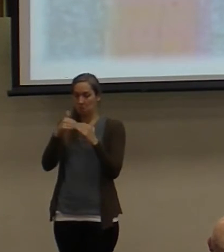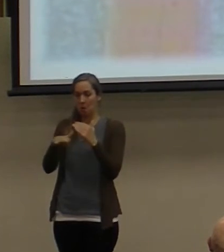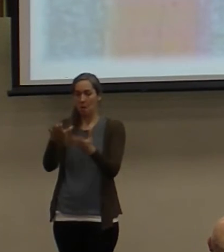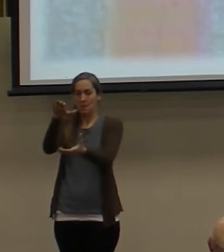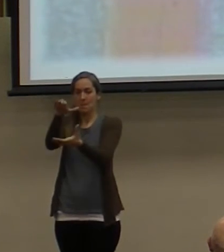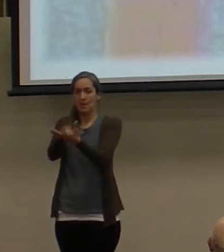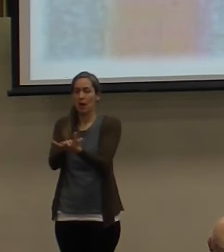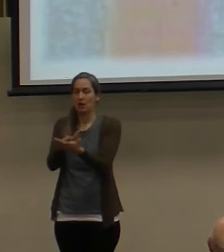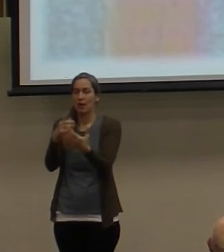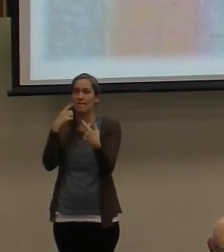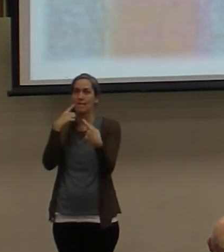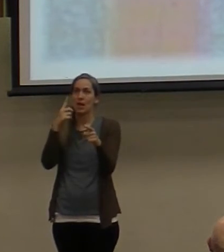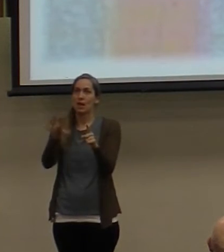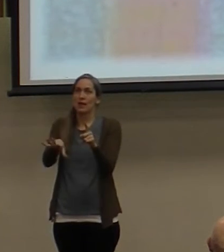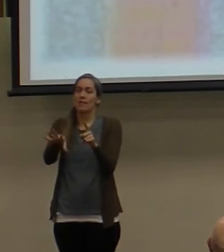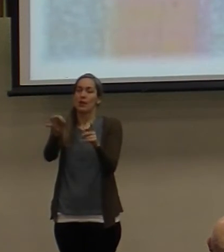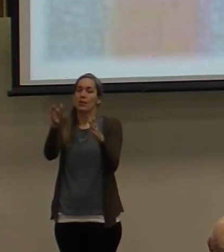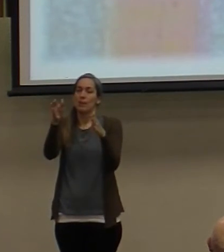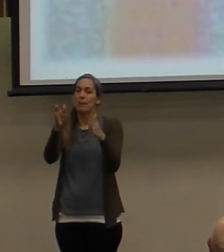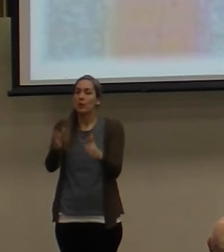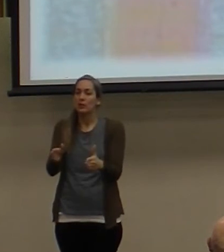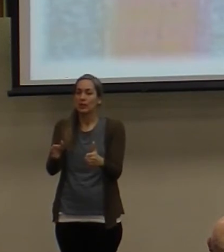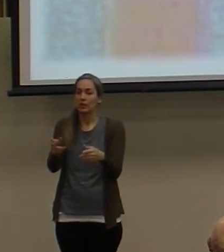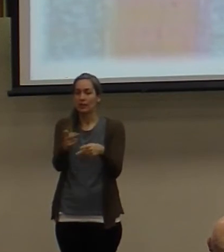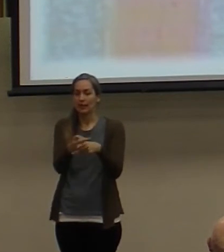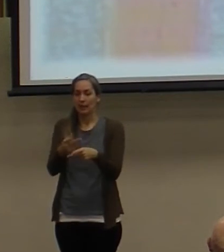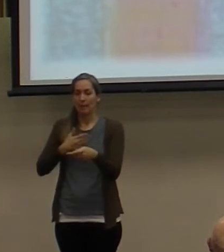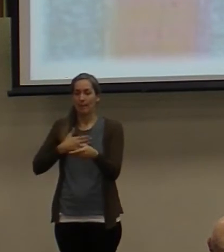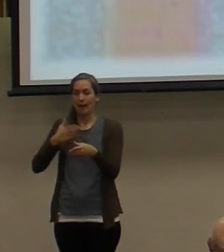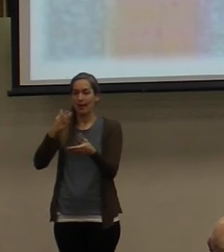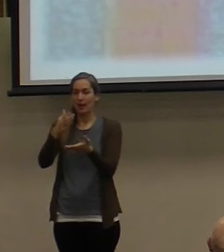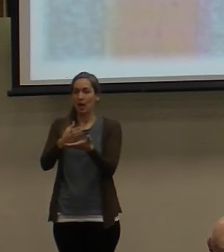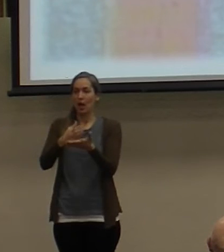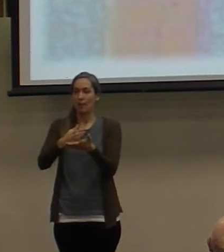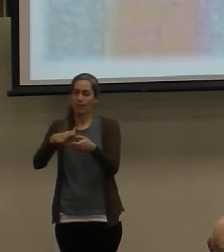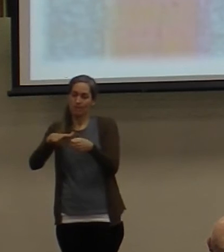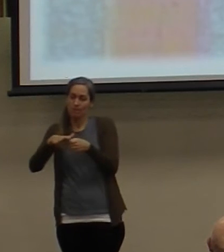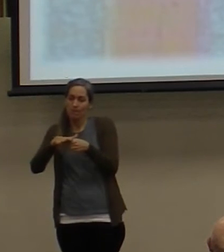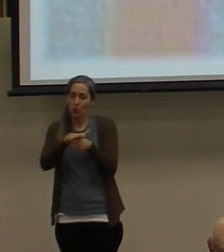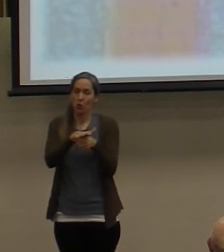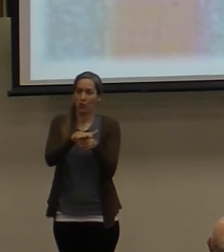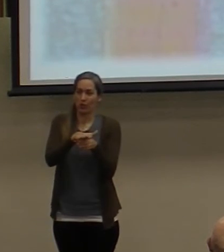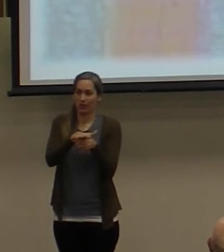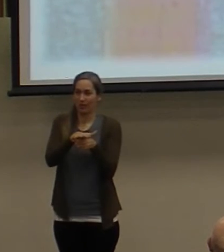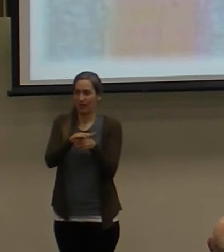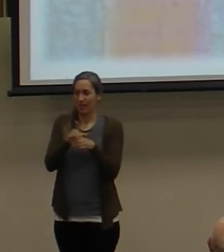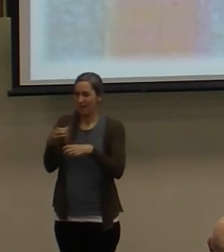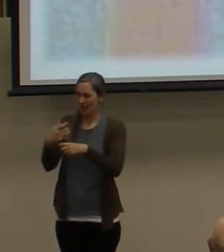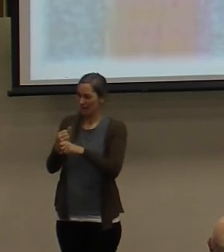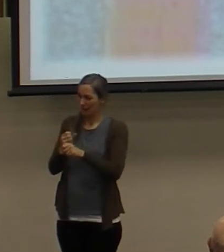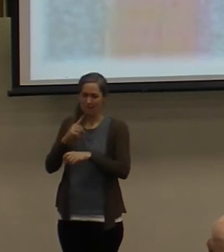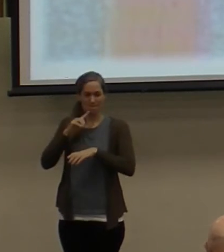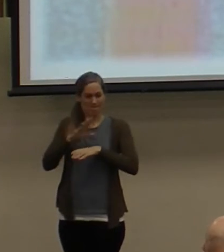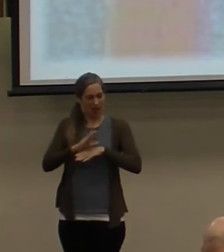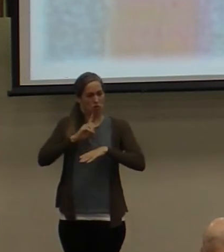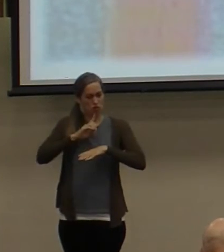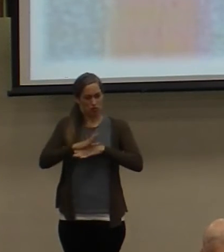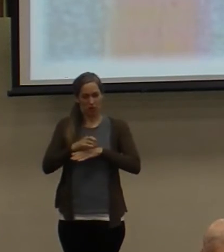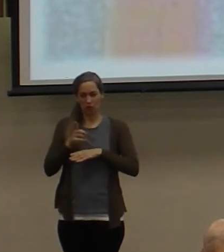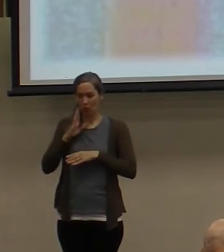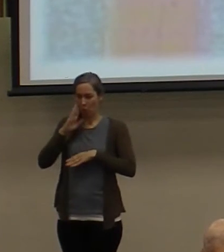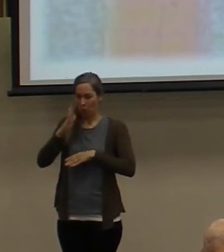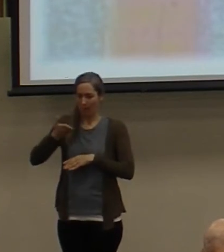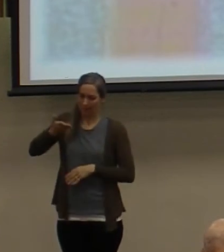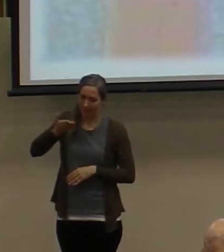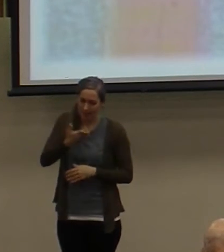I finally found that person who's going to keep my cup full, right? They made those promises. They made those vows. She's going to